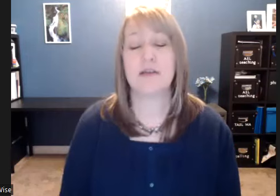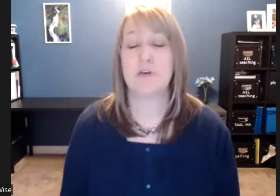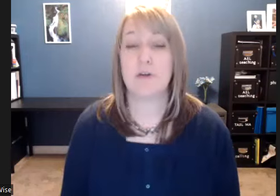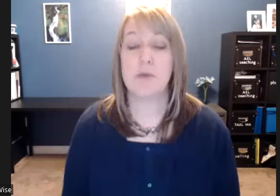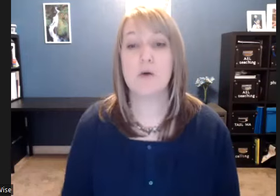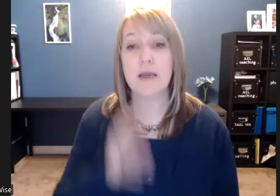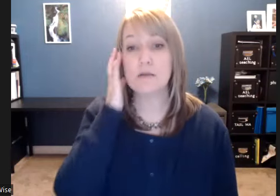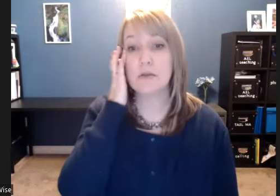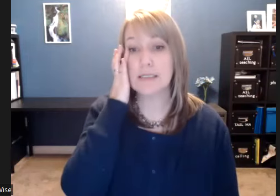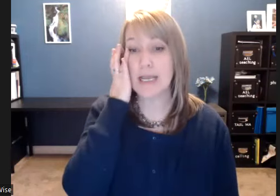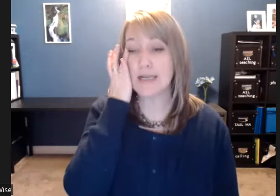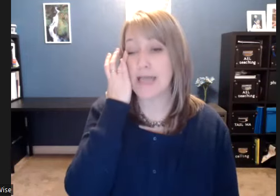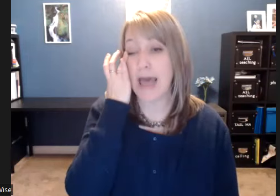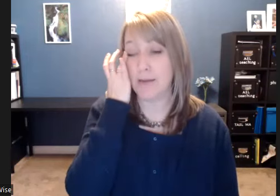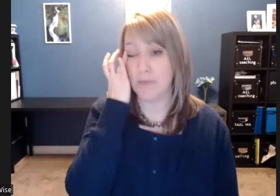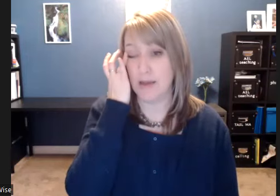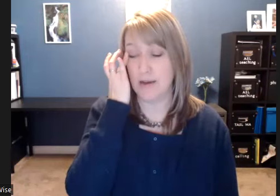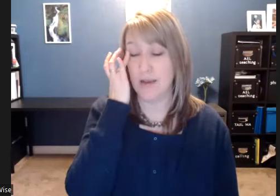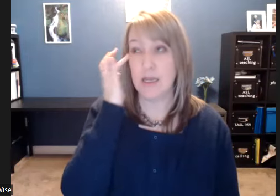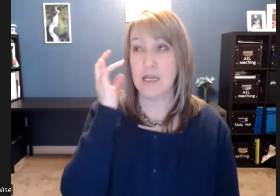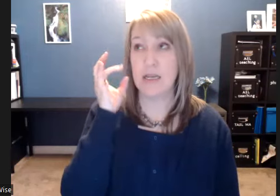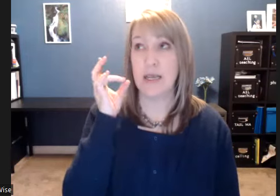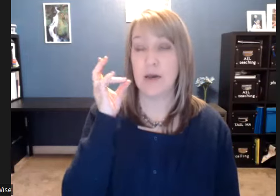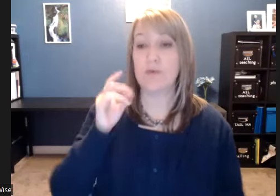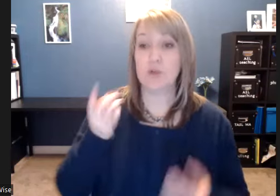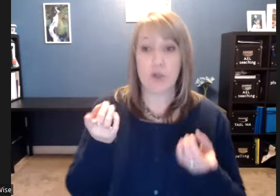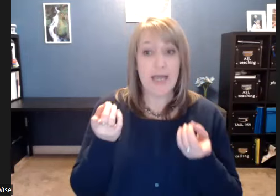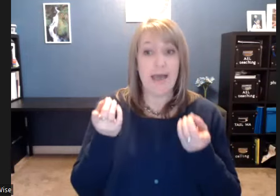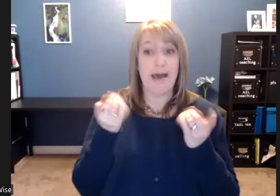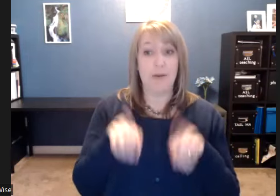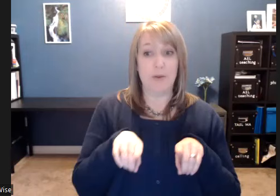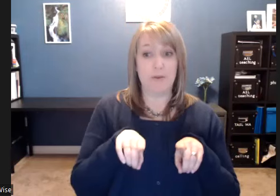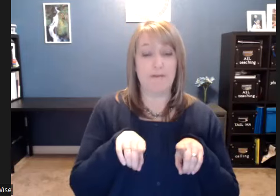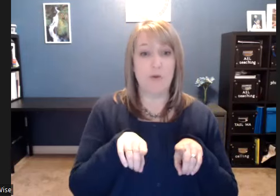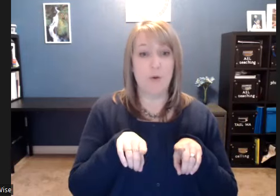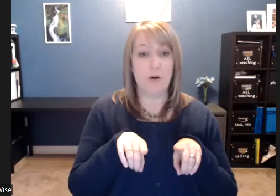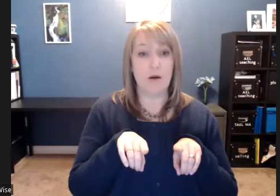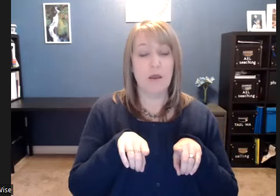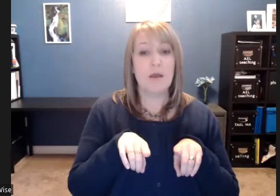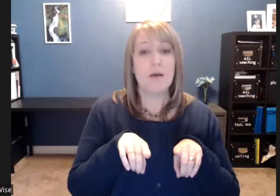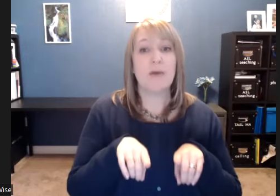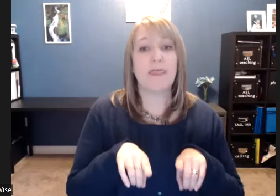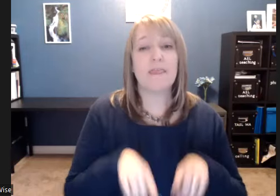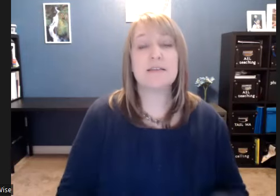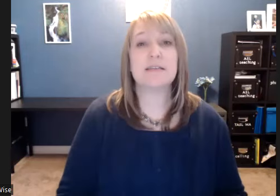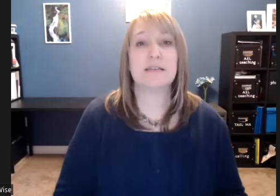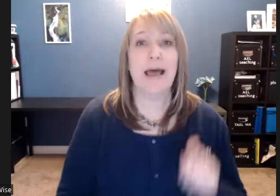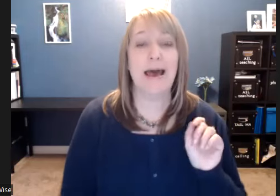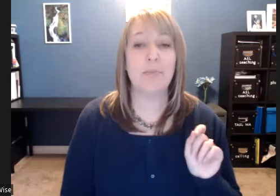of your thumb. Okay, so the next sign is happen. Now, we've learned happen before, but this is